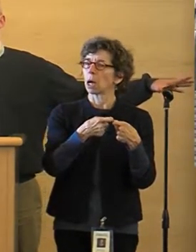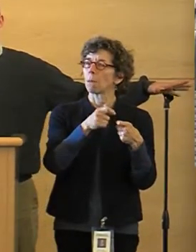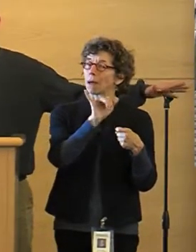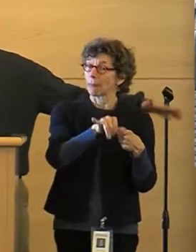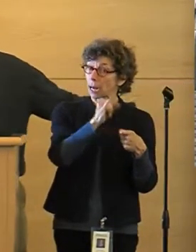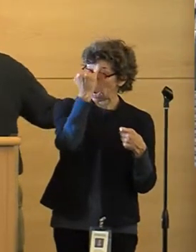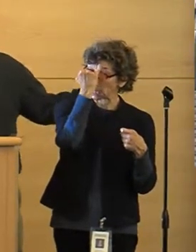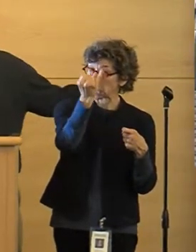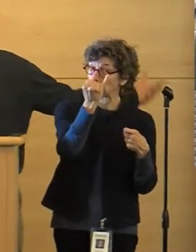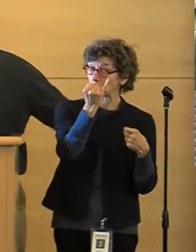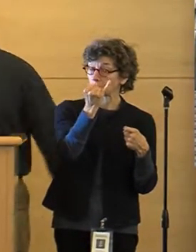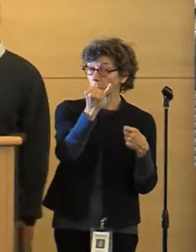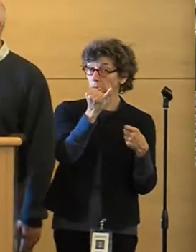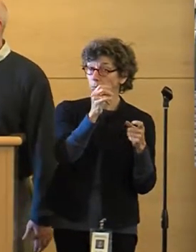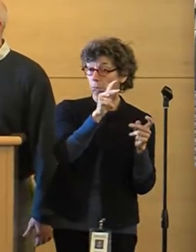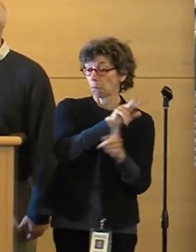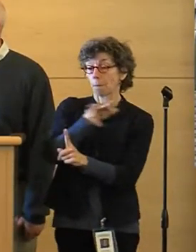get inside.